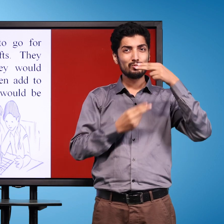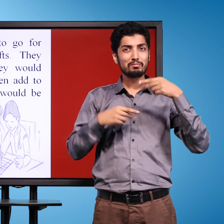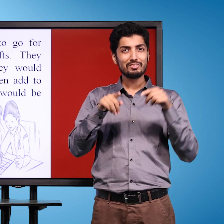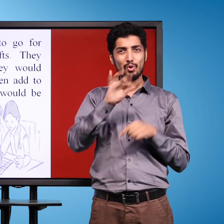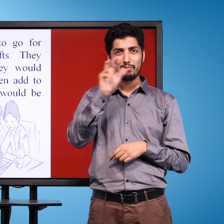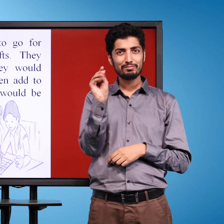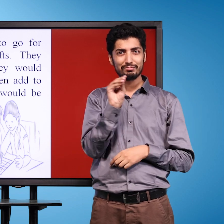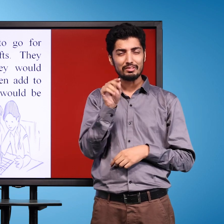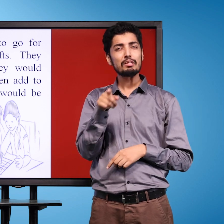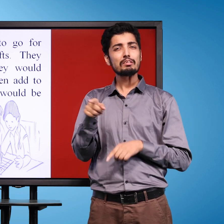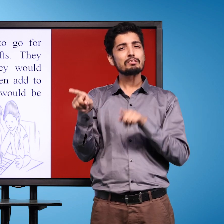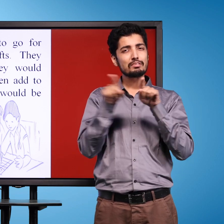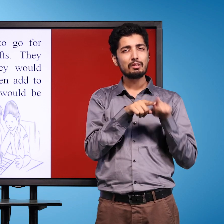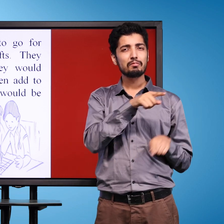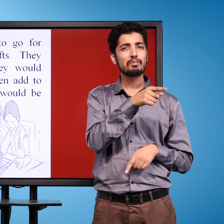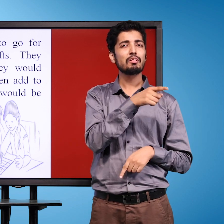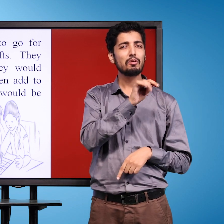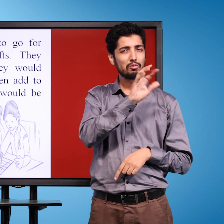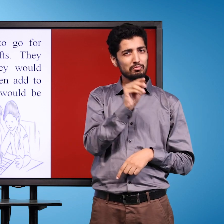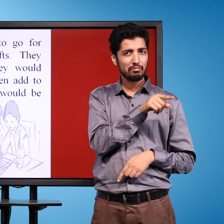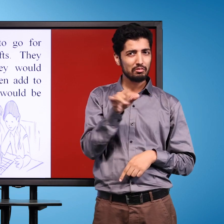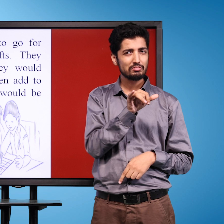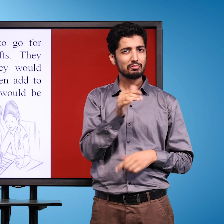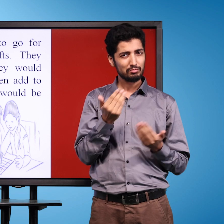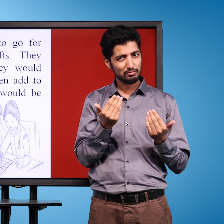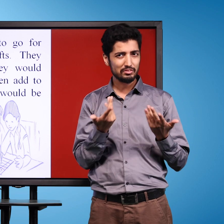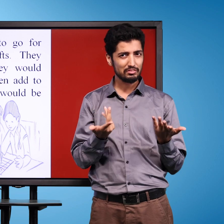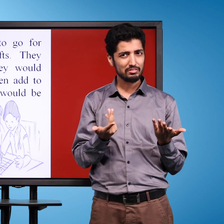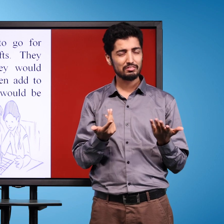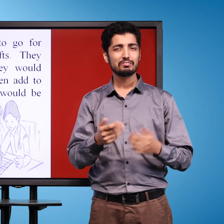Would they round off to thousands as the trader did?